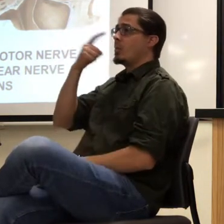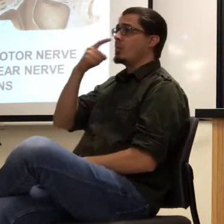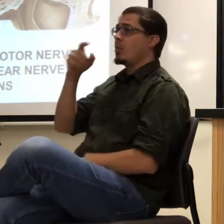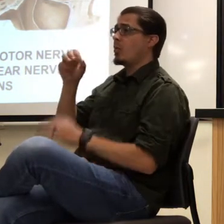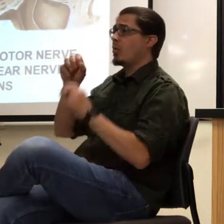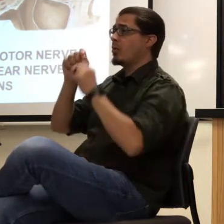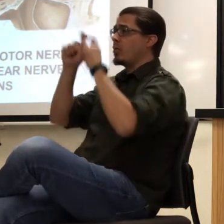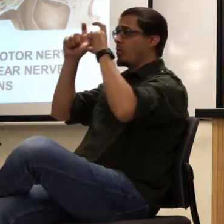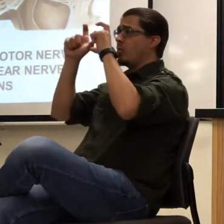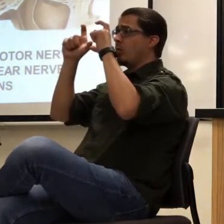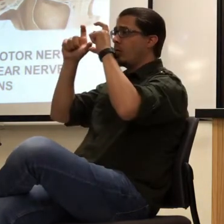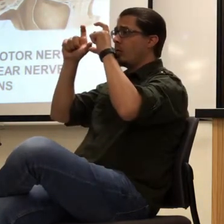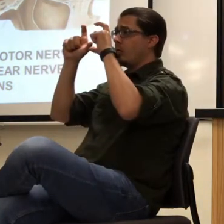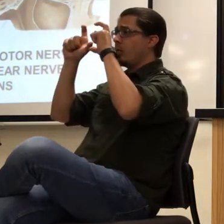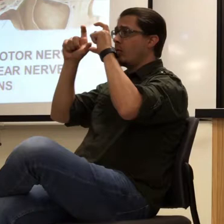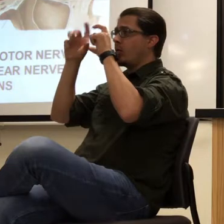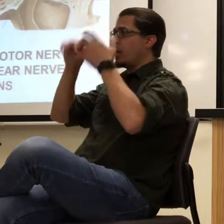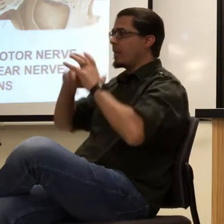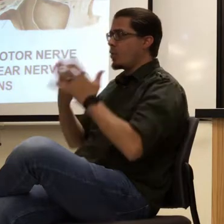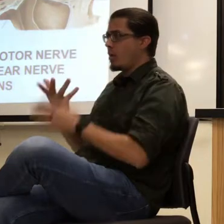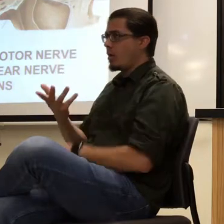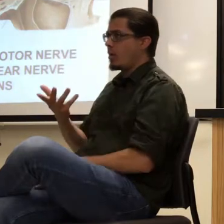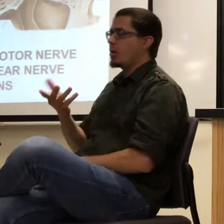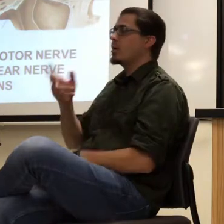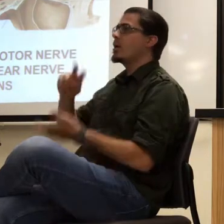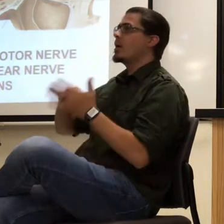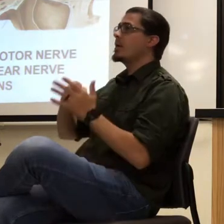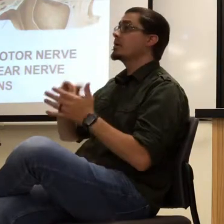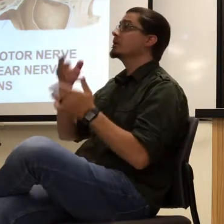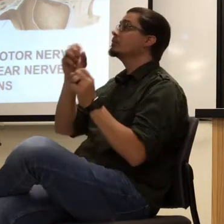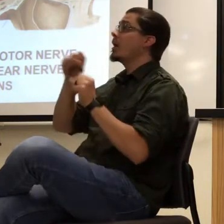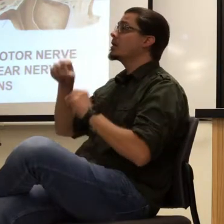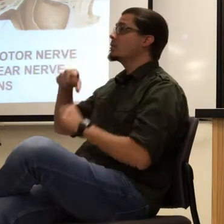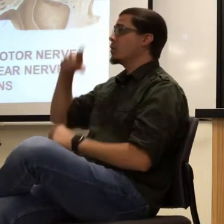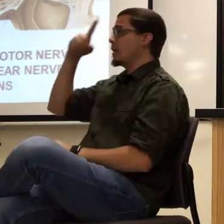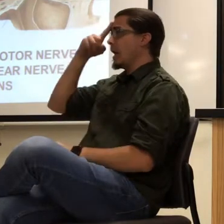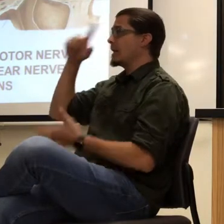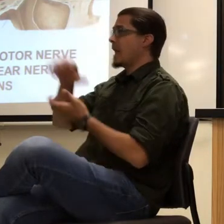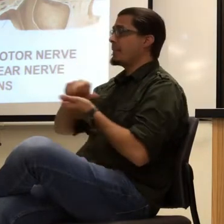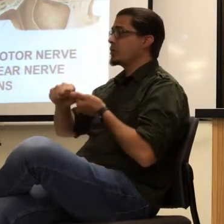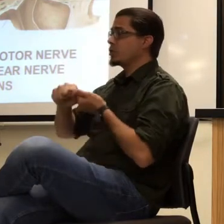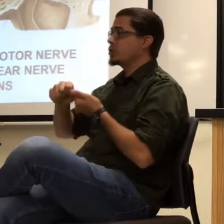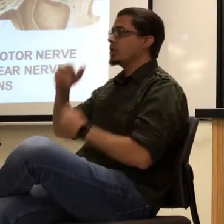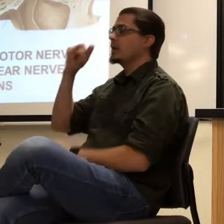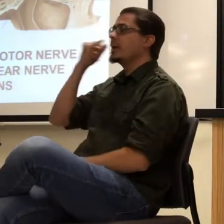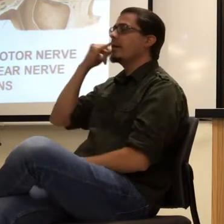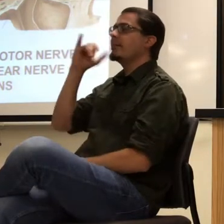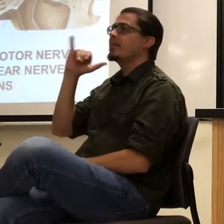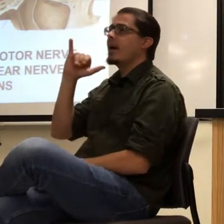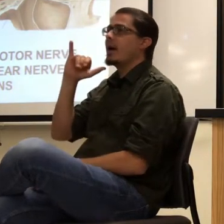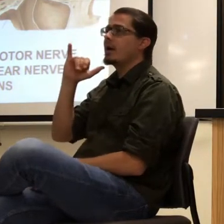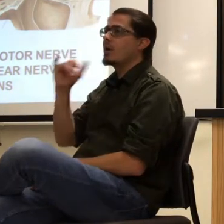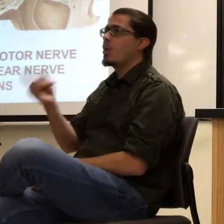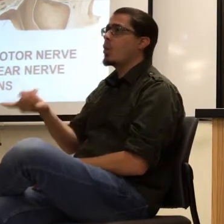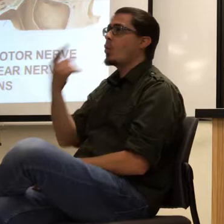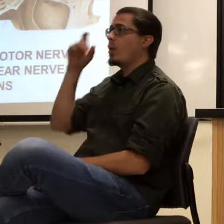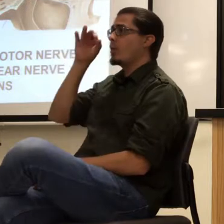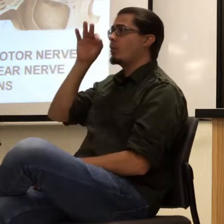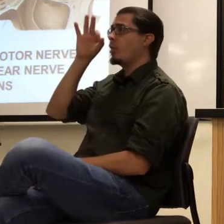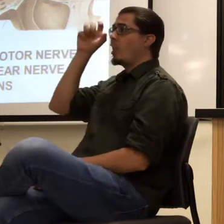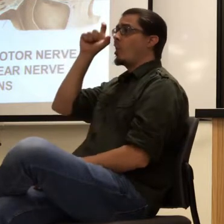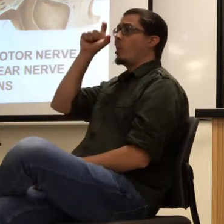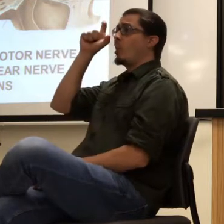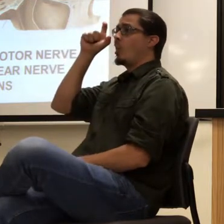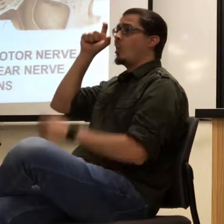you ever stop to think what that means? Yeah, it means there could be trauma there. I mean, what if like one pupil's fixed and